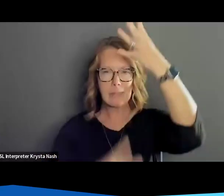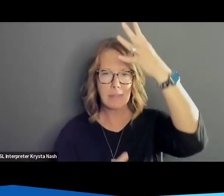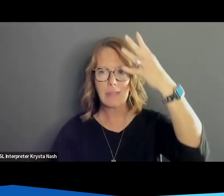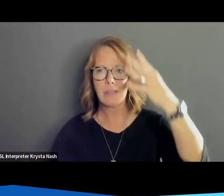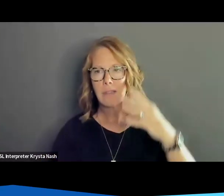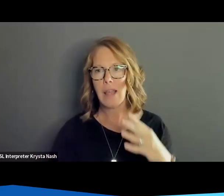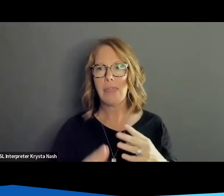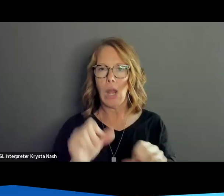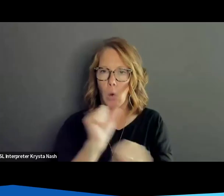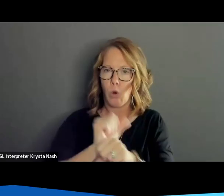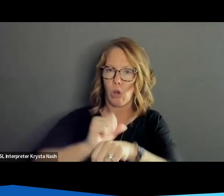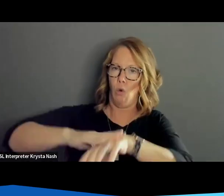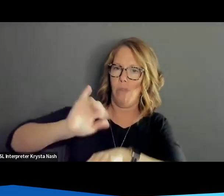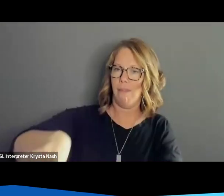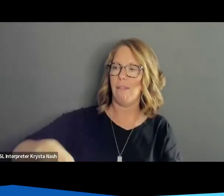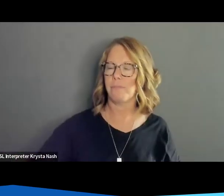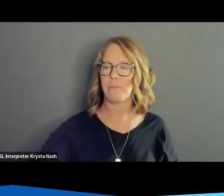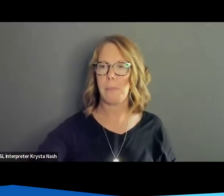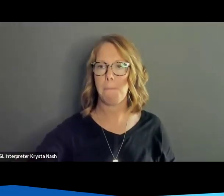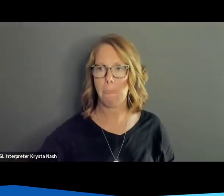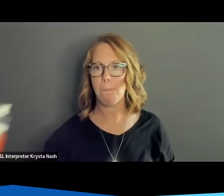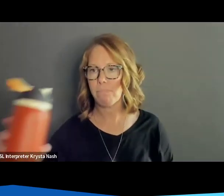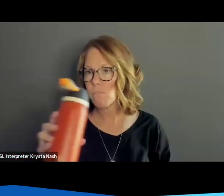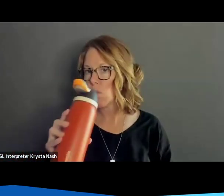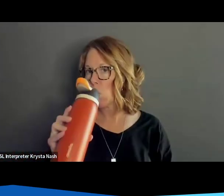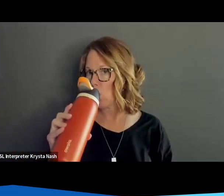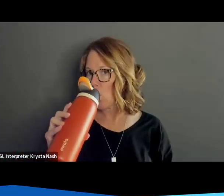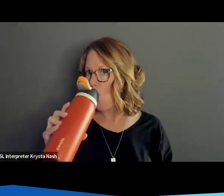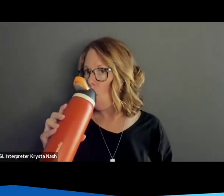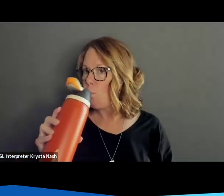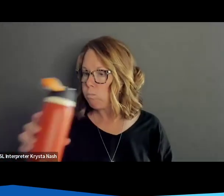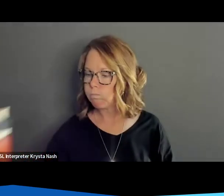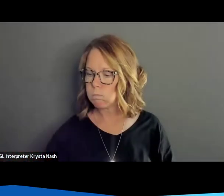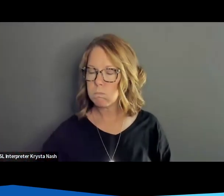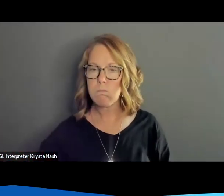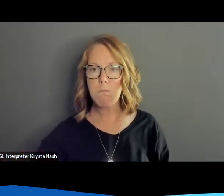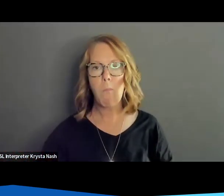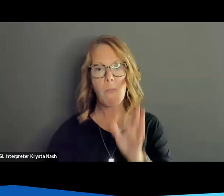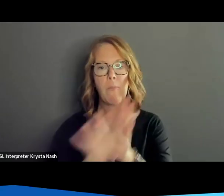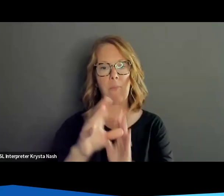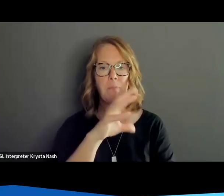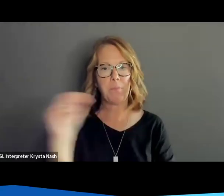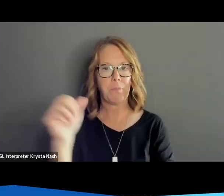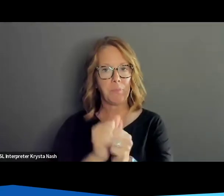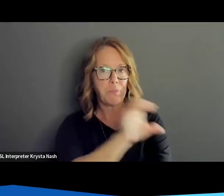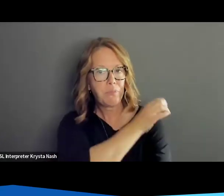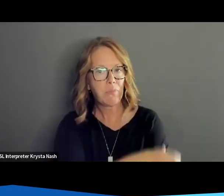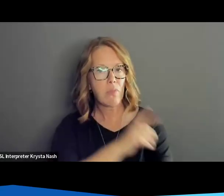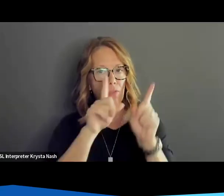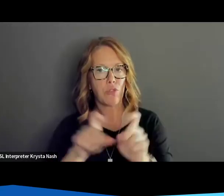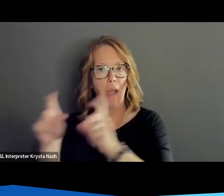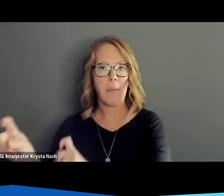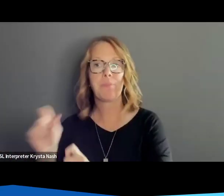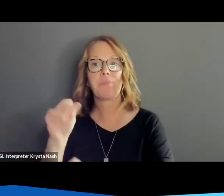are working on these. So you'll be able to look up. The companies have clinical trials. So if you go onto their website, you might be